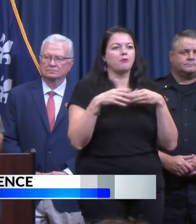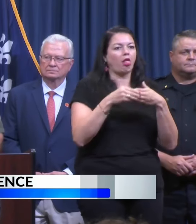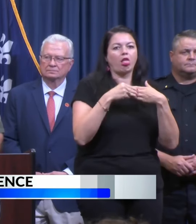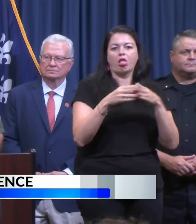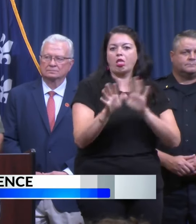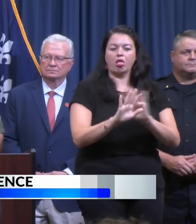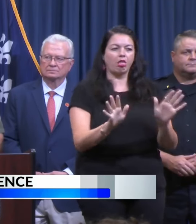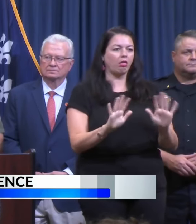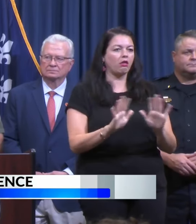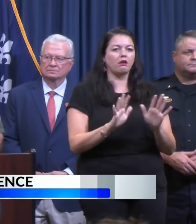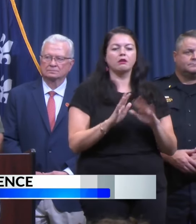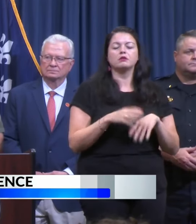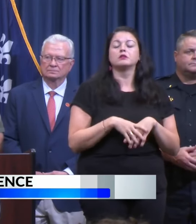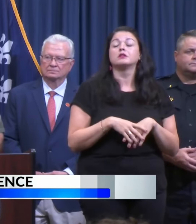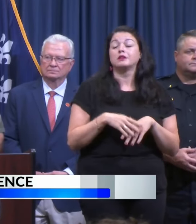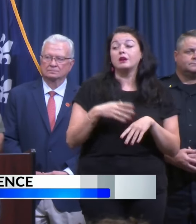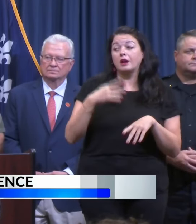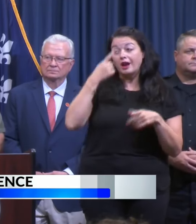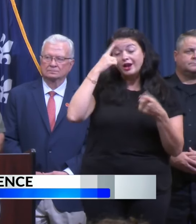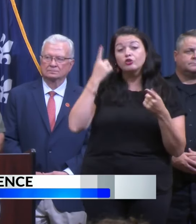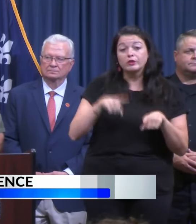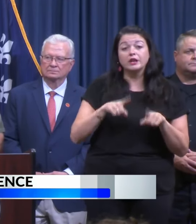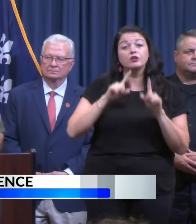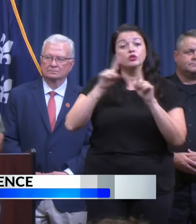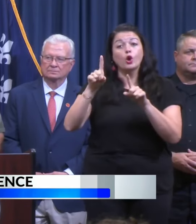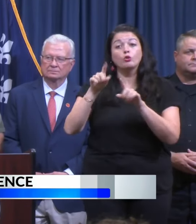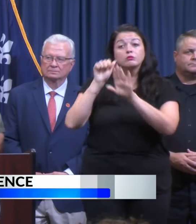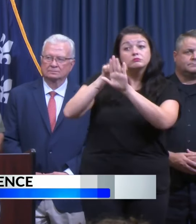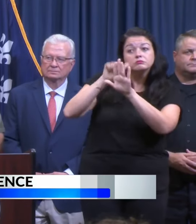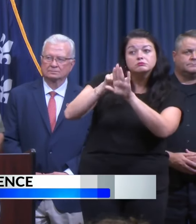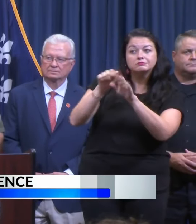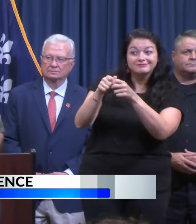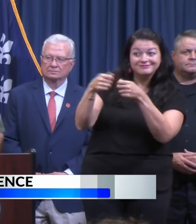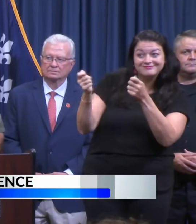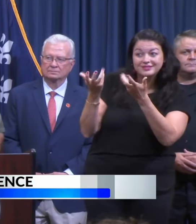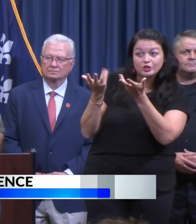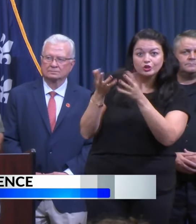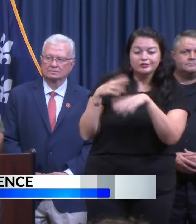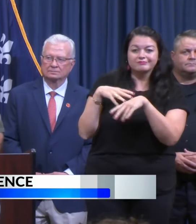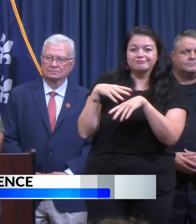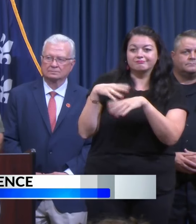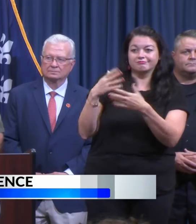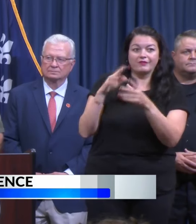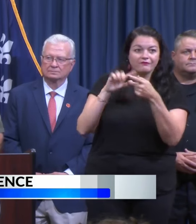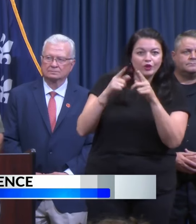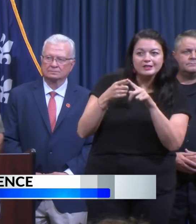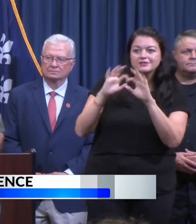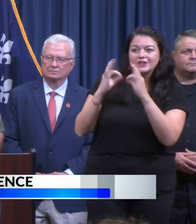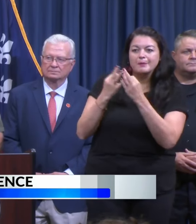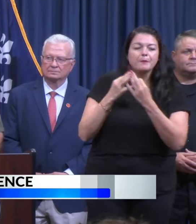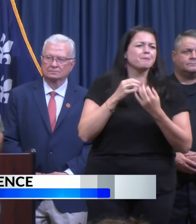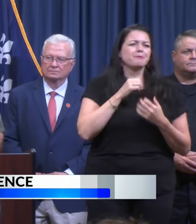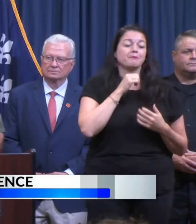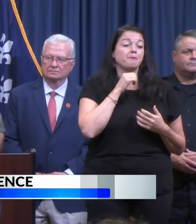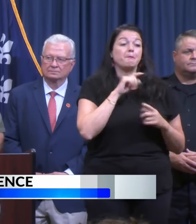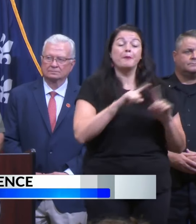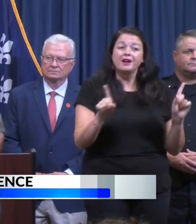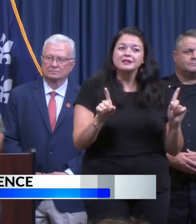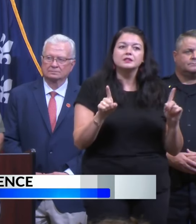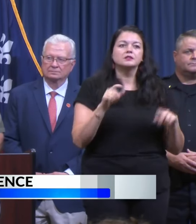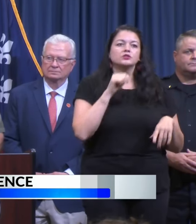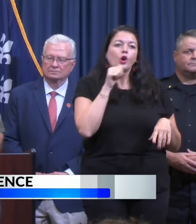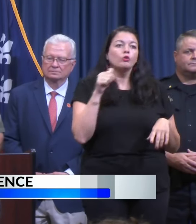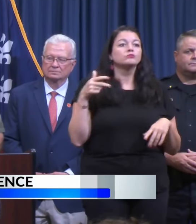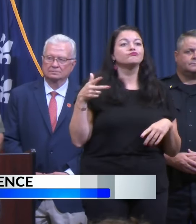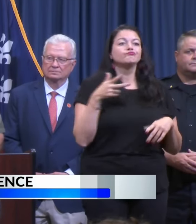agree with the mayor to check on your neighbors, do not be the neighborhood jerk who goes and drives and looks around